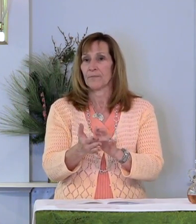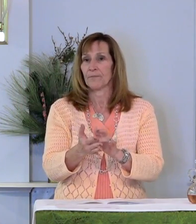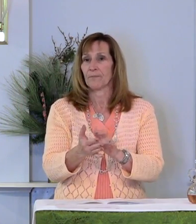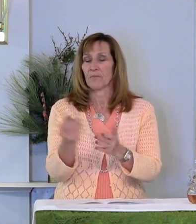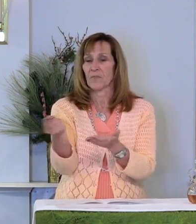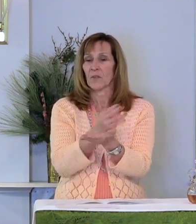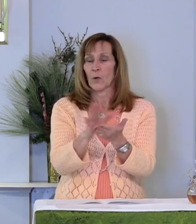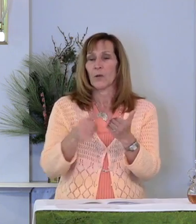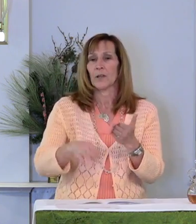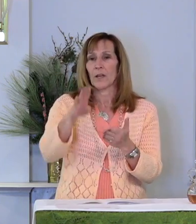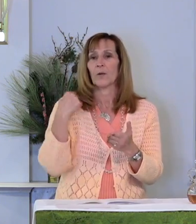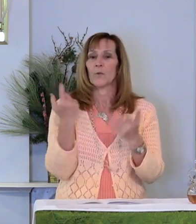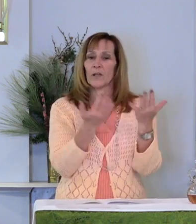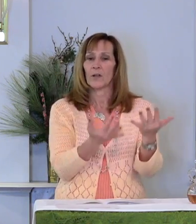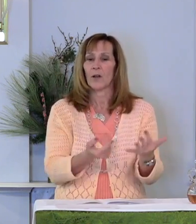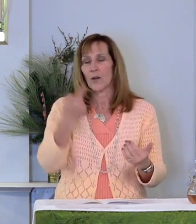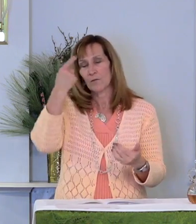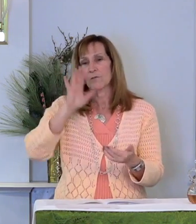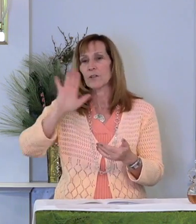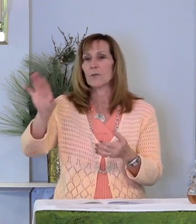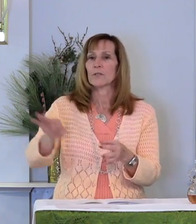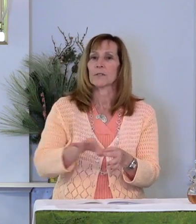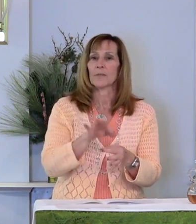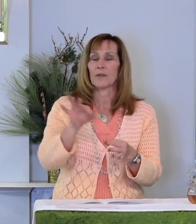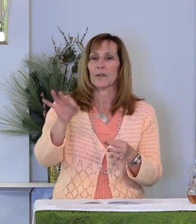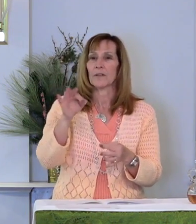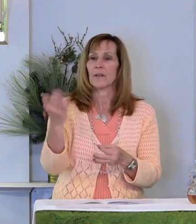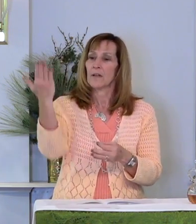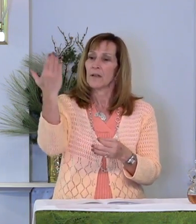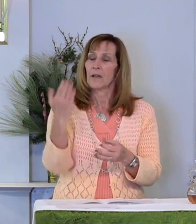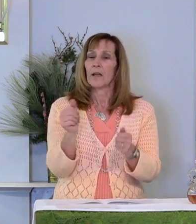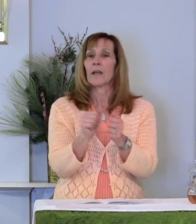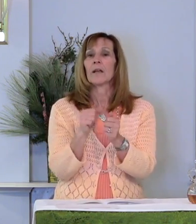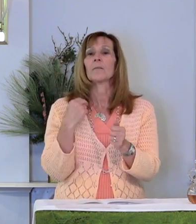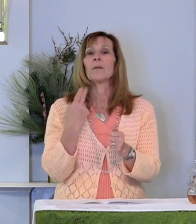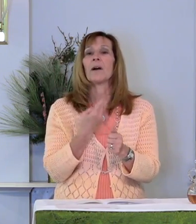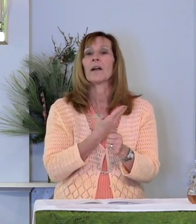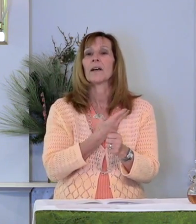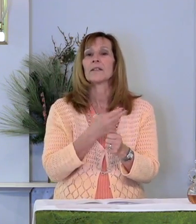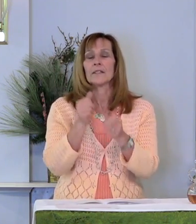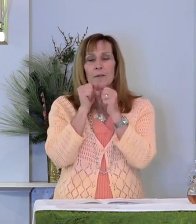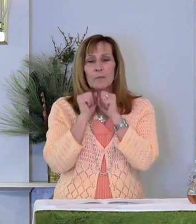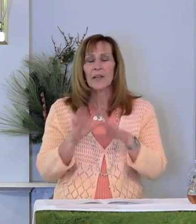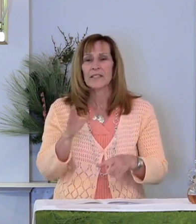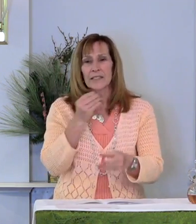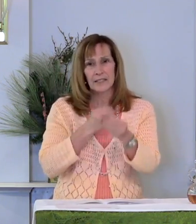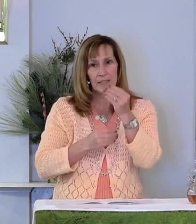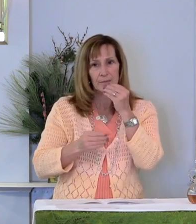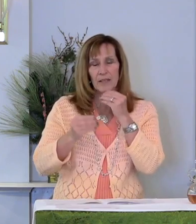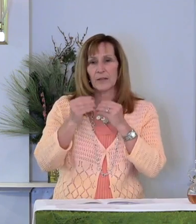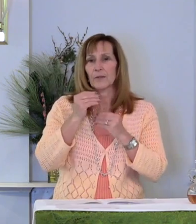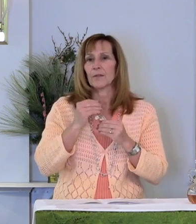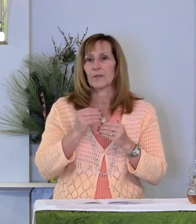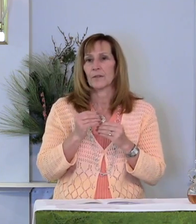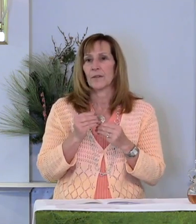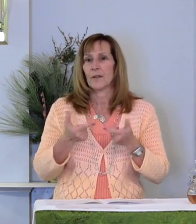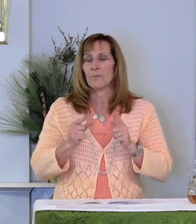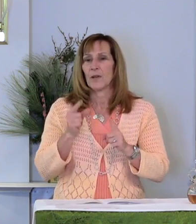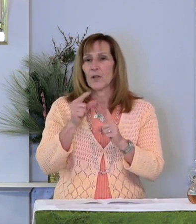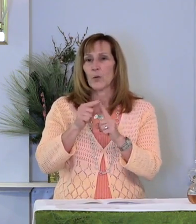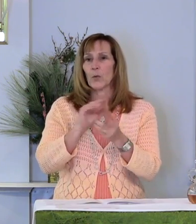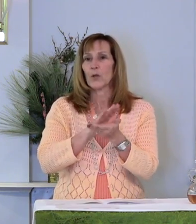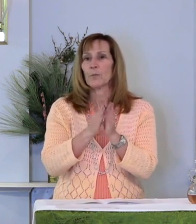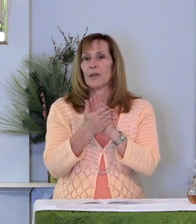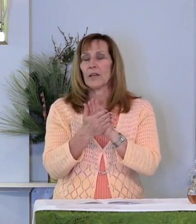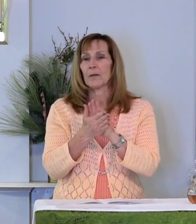Holy God we long for your spirit. come among us bless this meal. May your